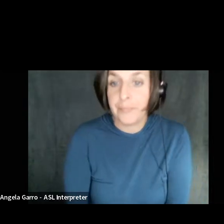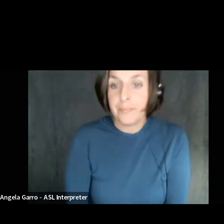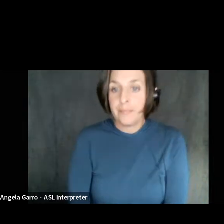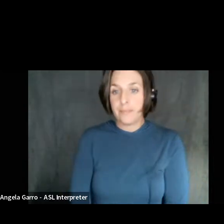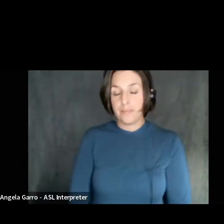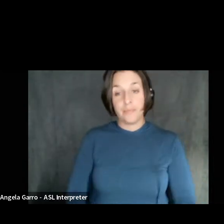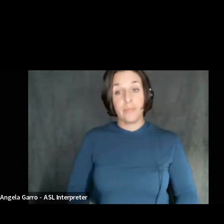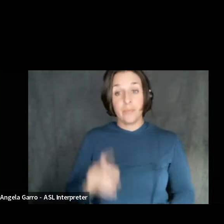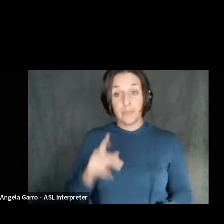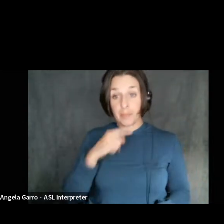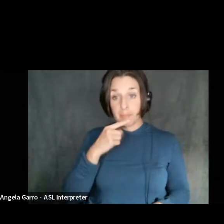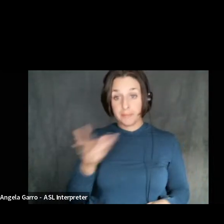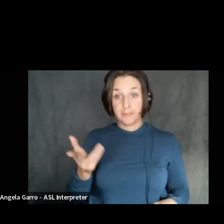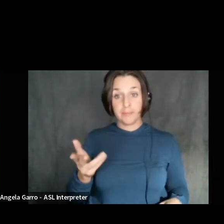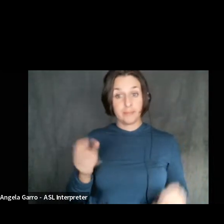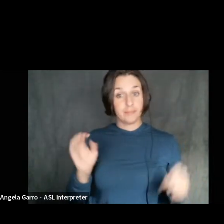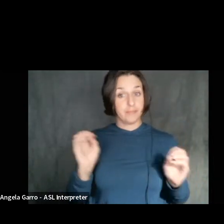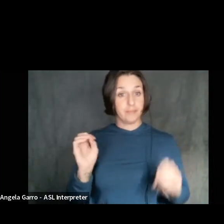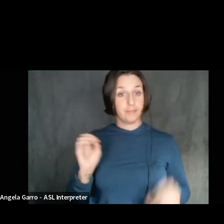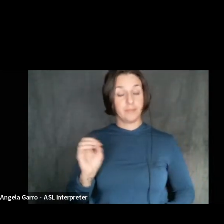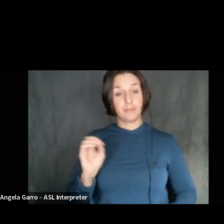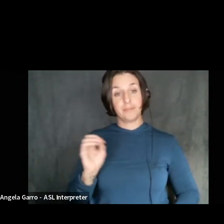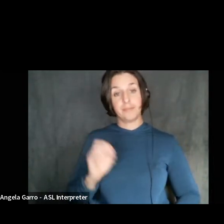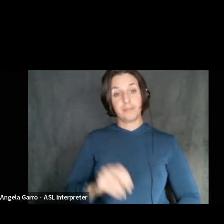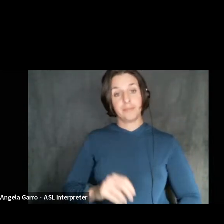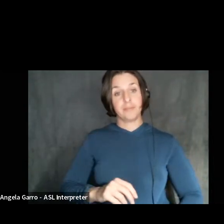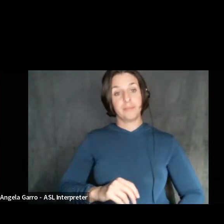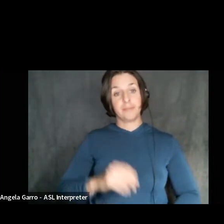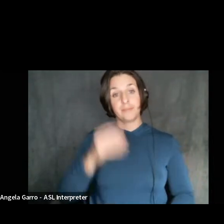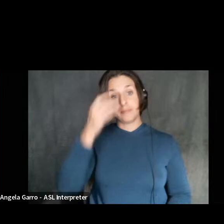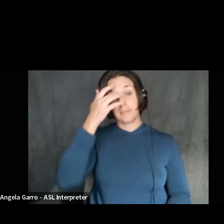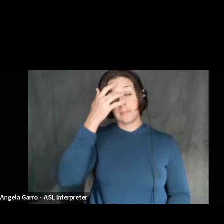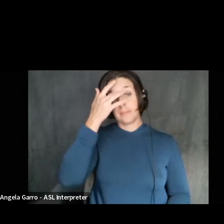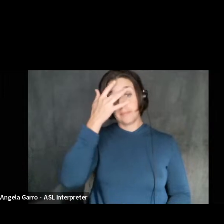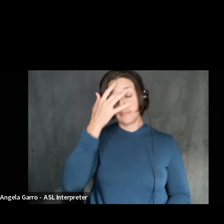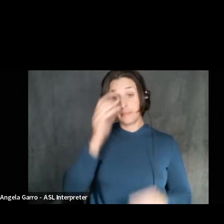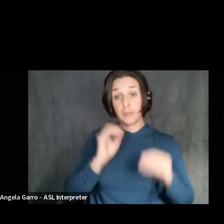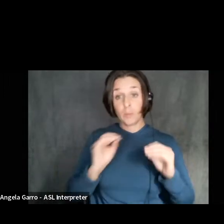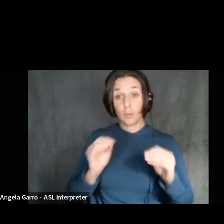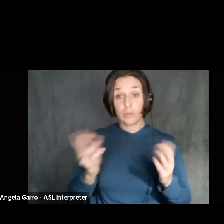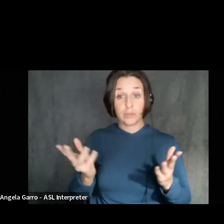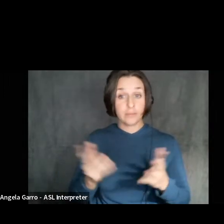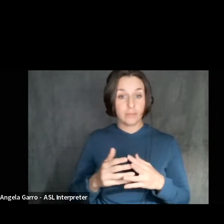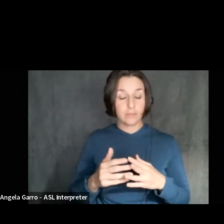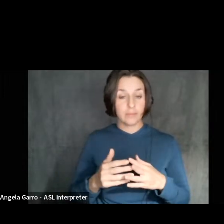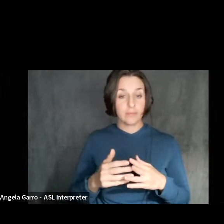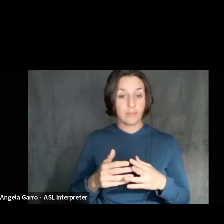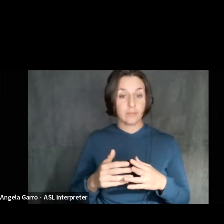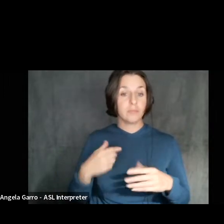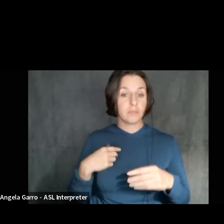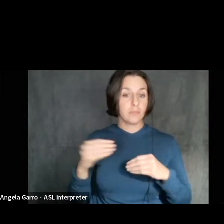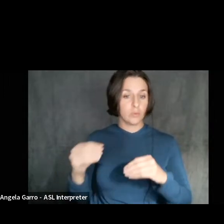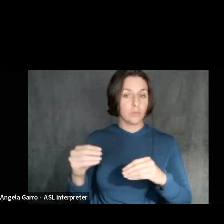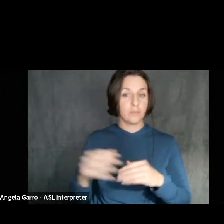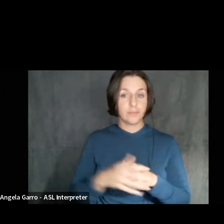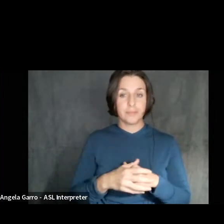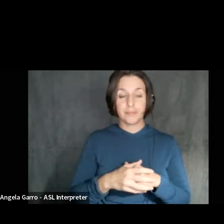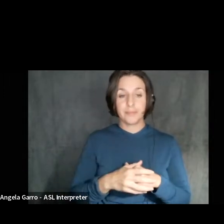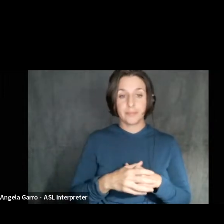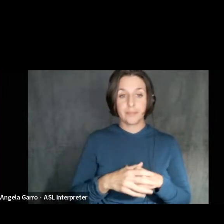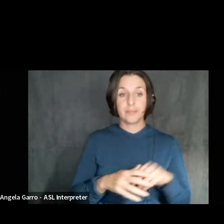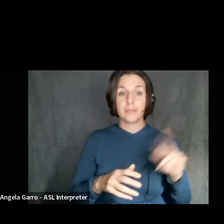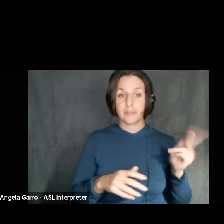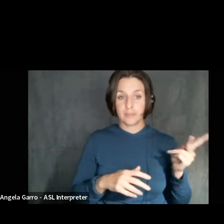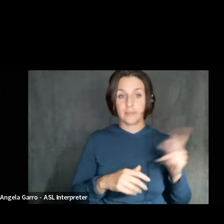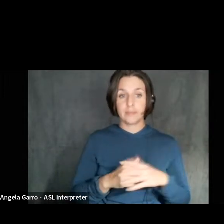Okay, public? There are none. Okay. Can I have a motion? So moved. A